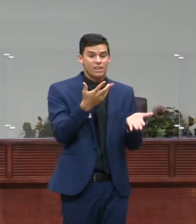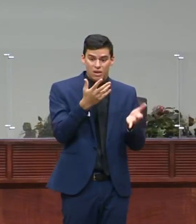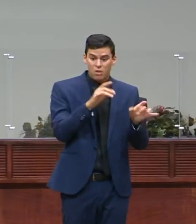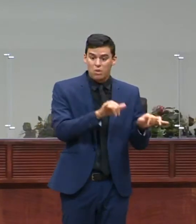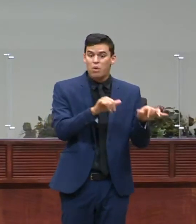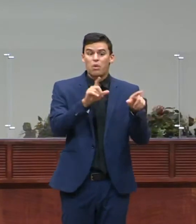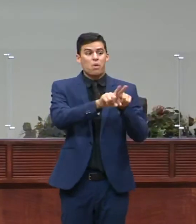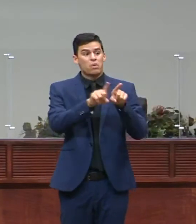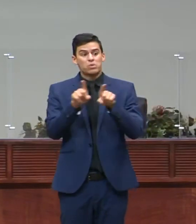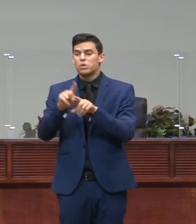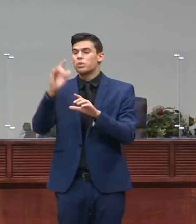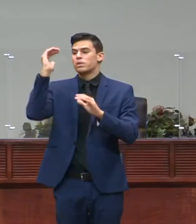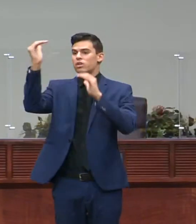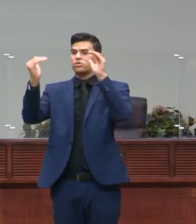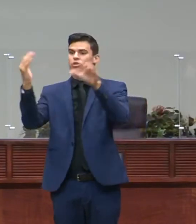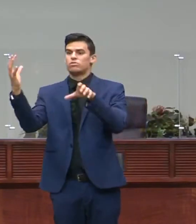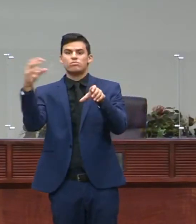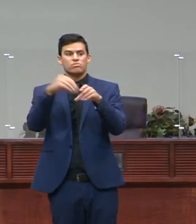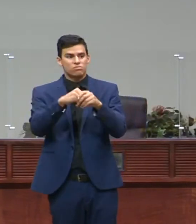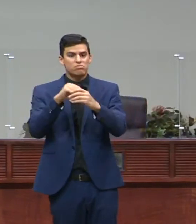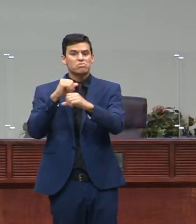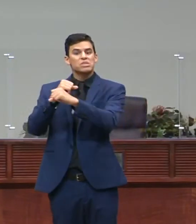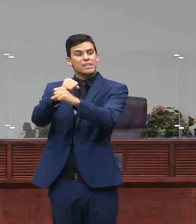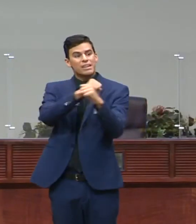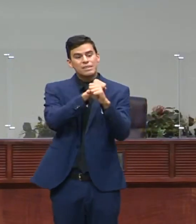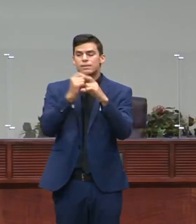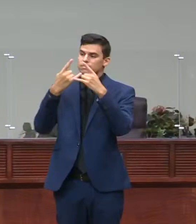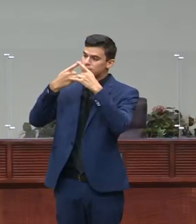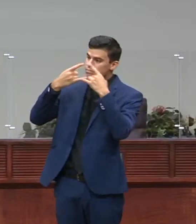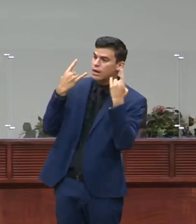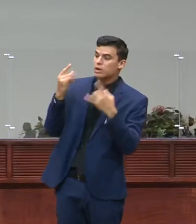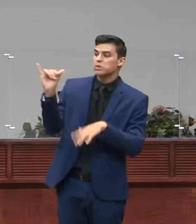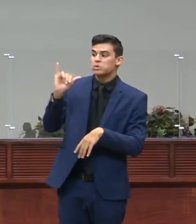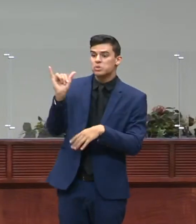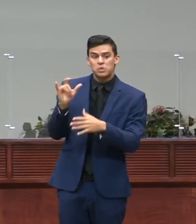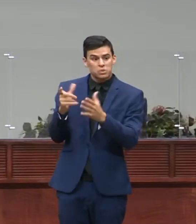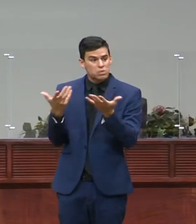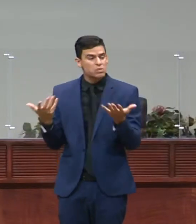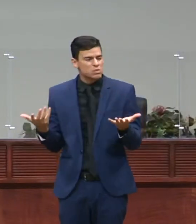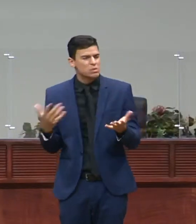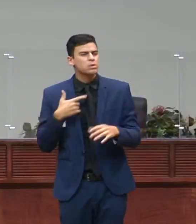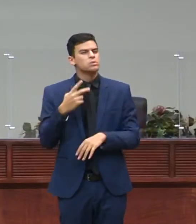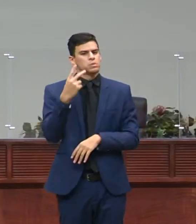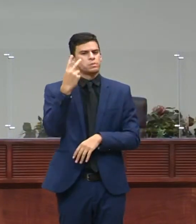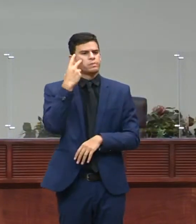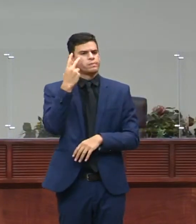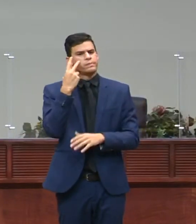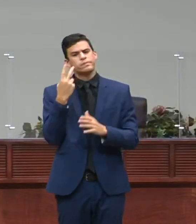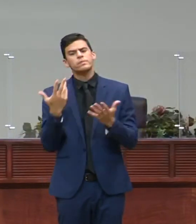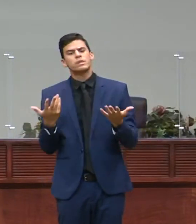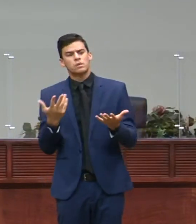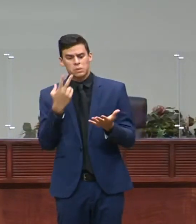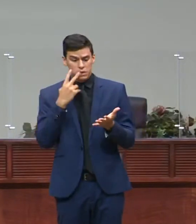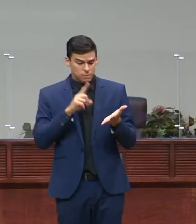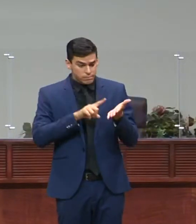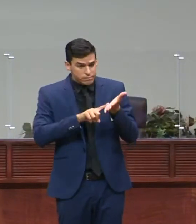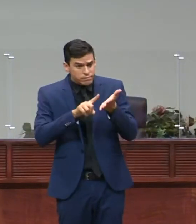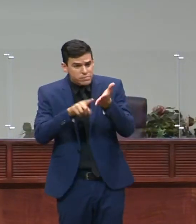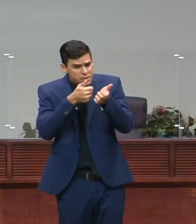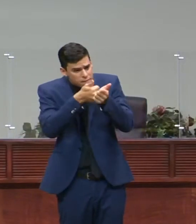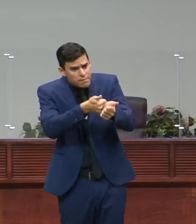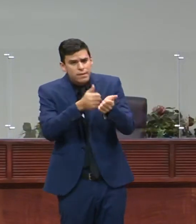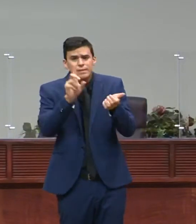also part of that and are masked, and we'll see. We're going to continue to look at the data, monitor it.